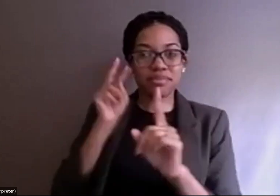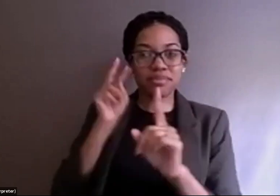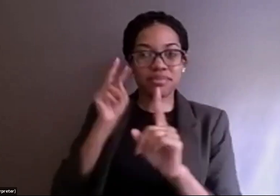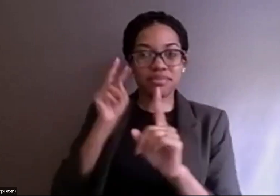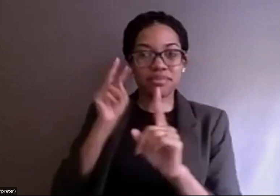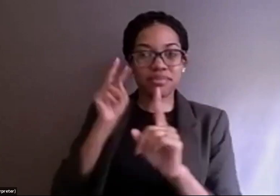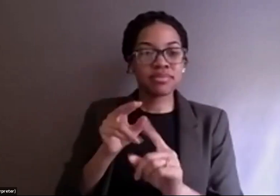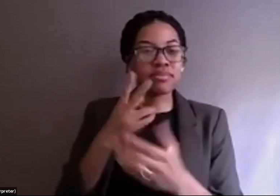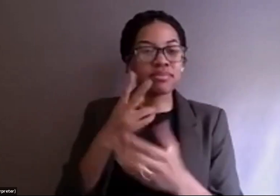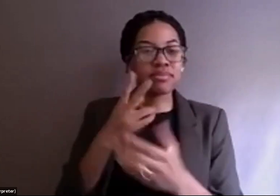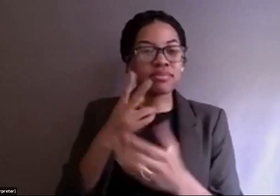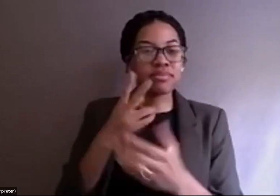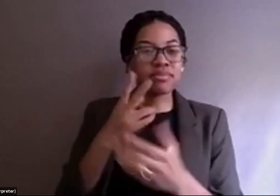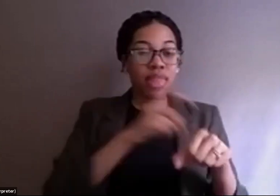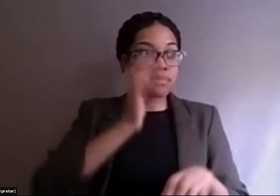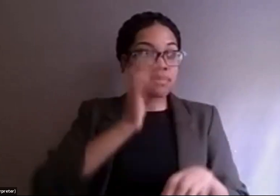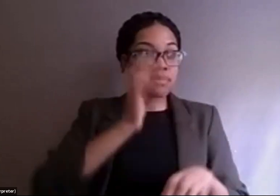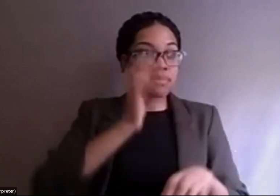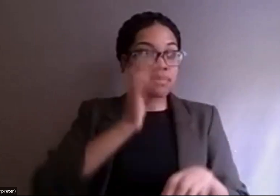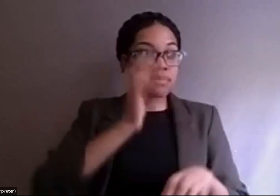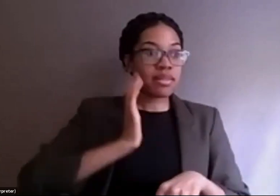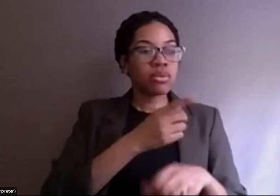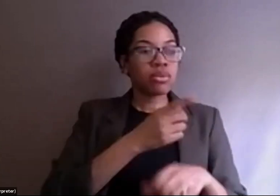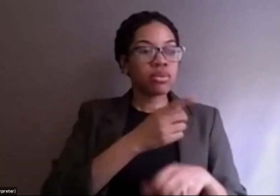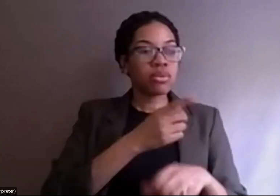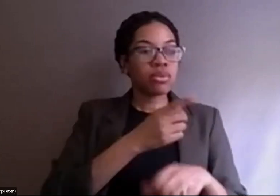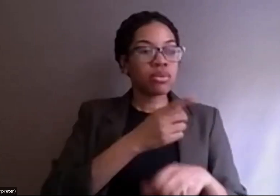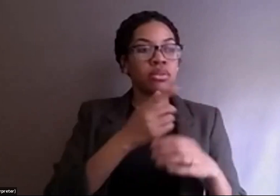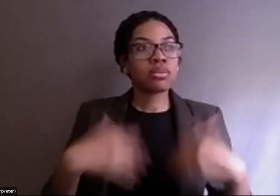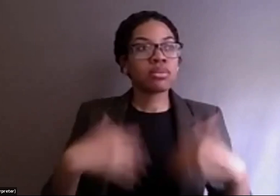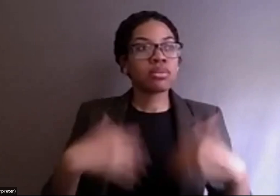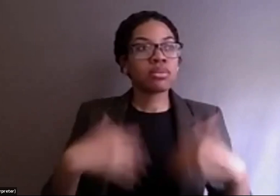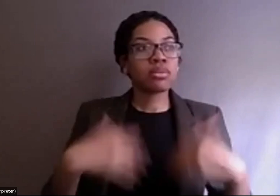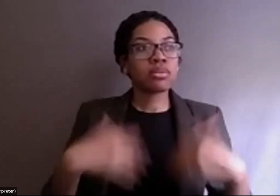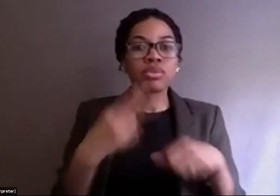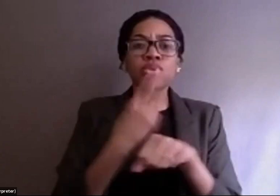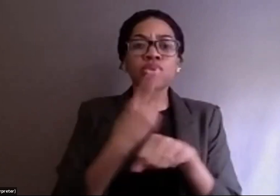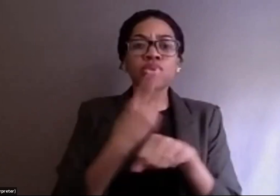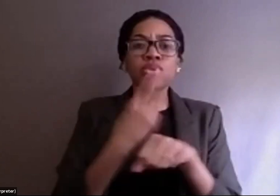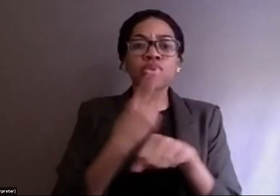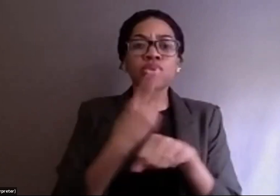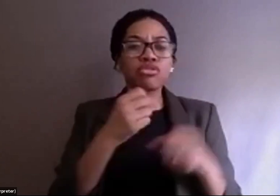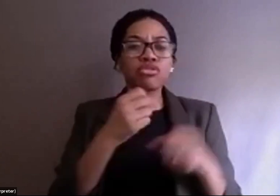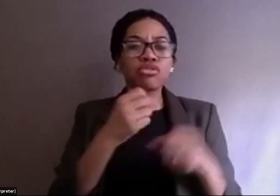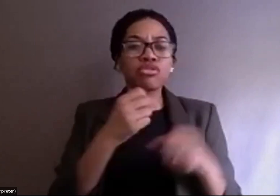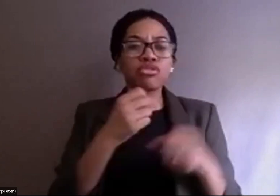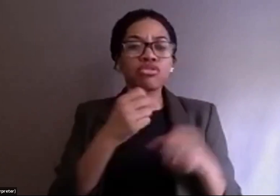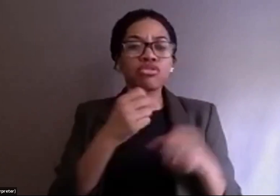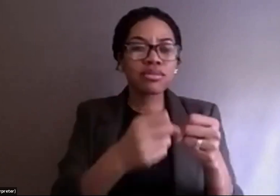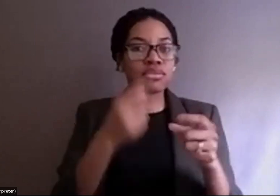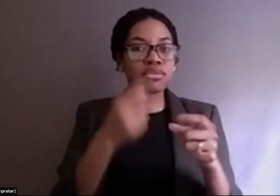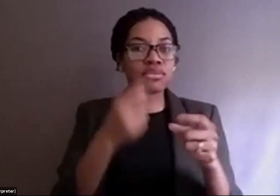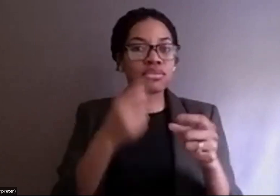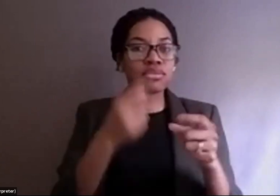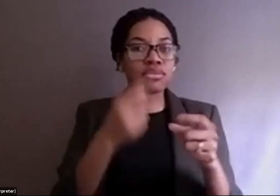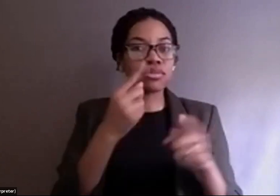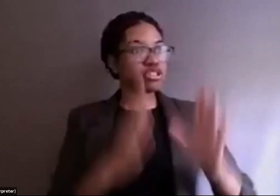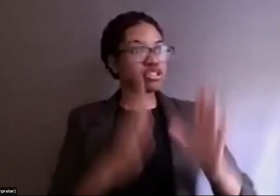also confidence building through using popular education strategies. As a teacher, differentiation is so important. I got